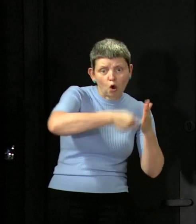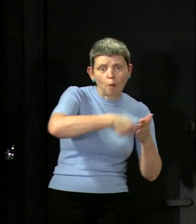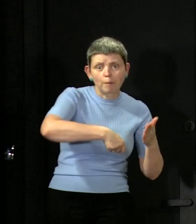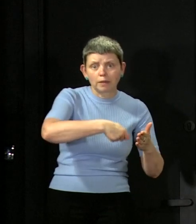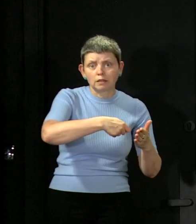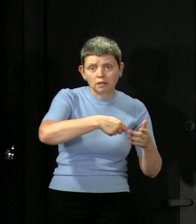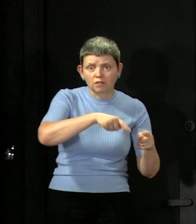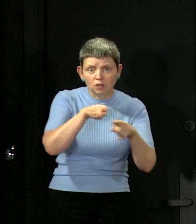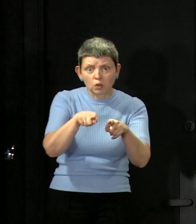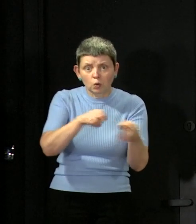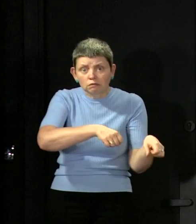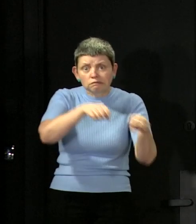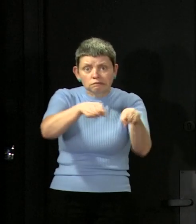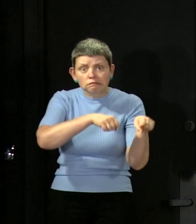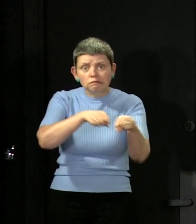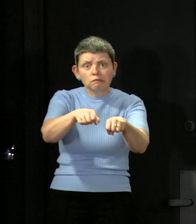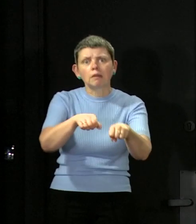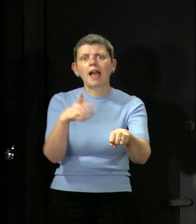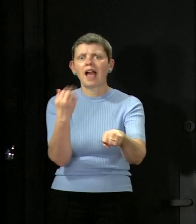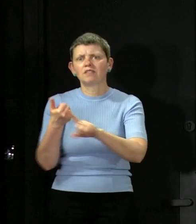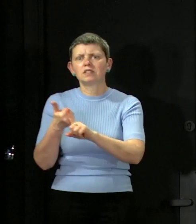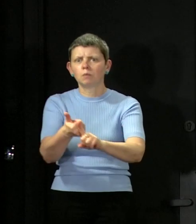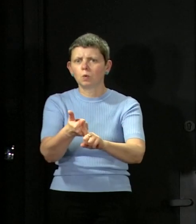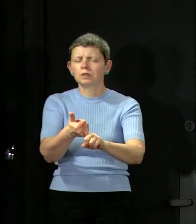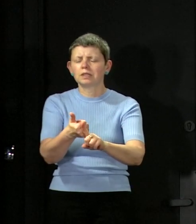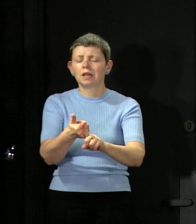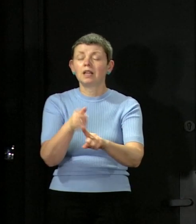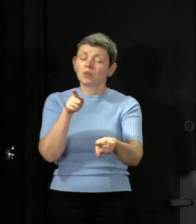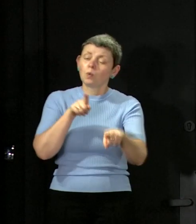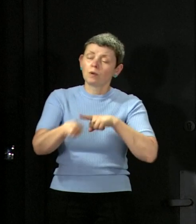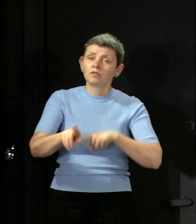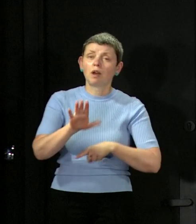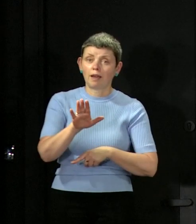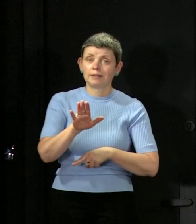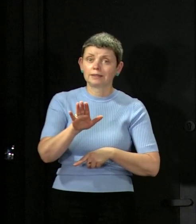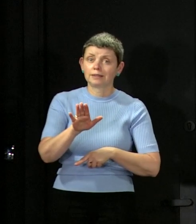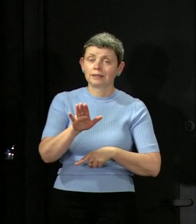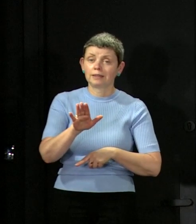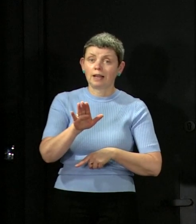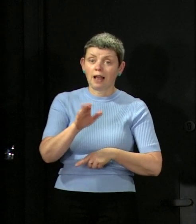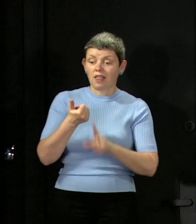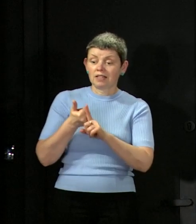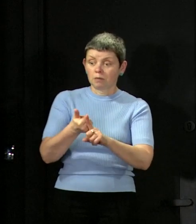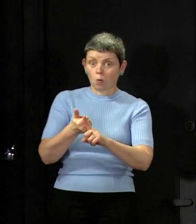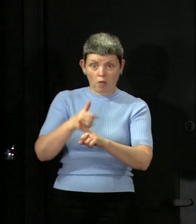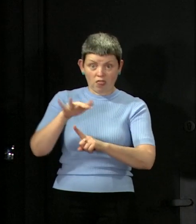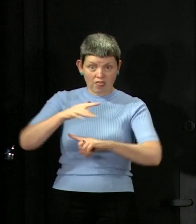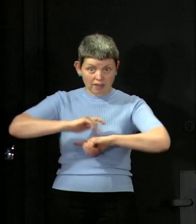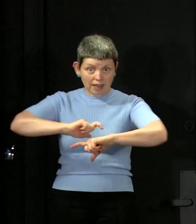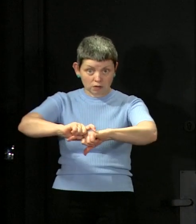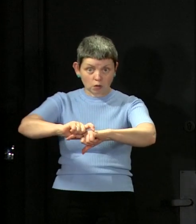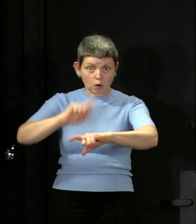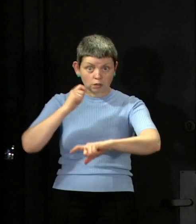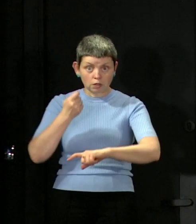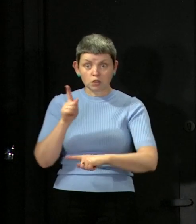out had somewhere they could go to access that kind of support. So all of that support is still in place. And I would say to anybody